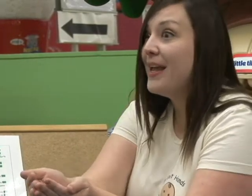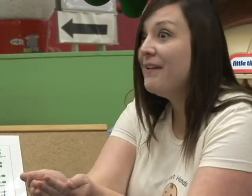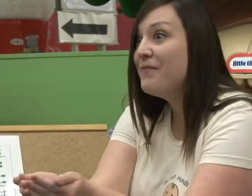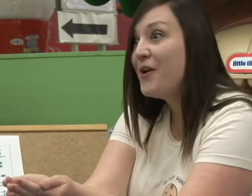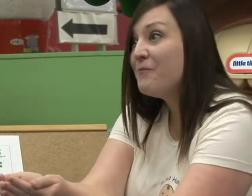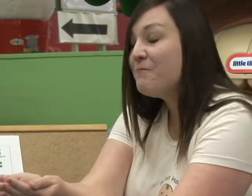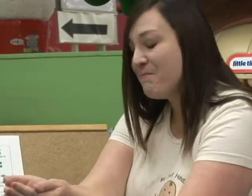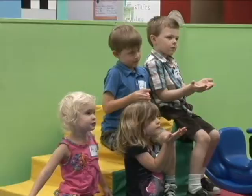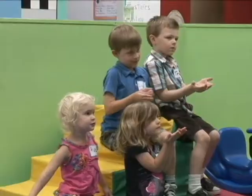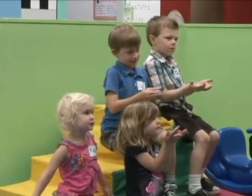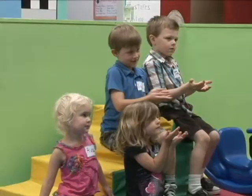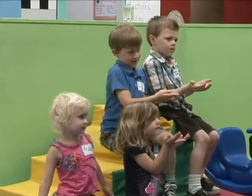it float.